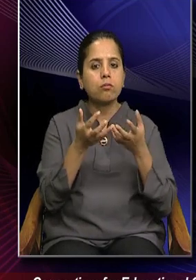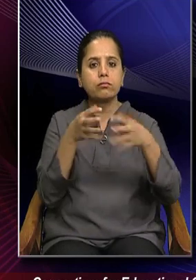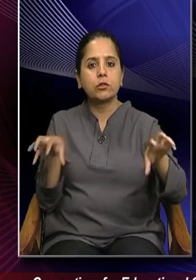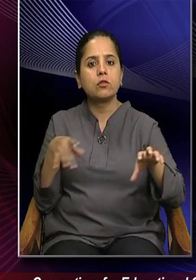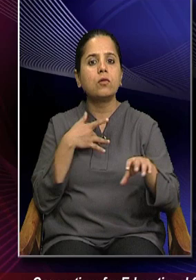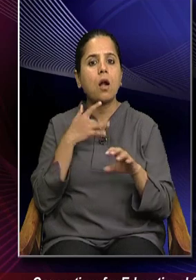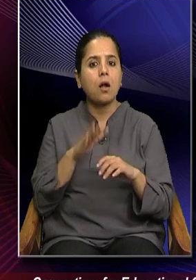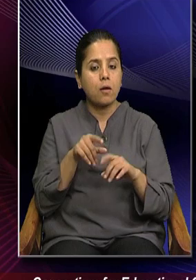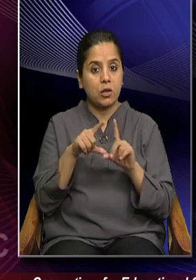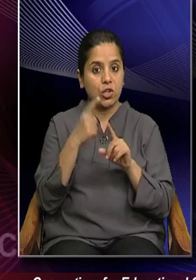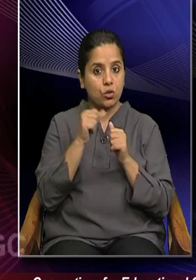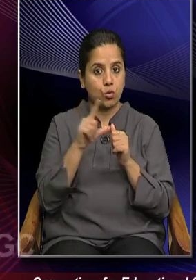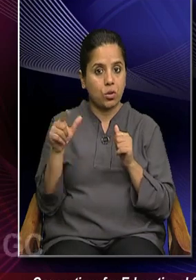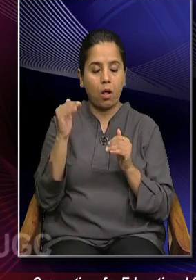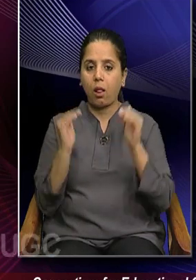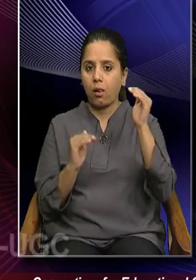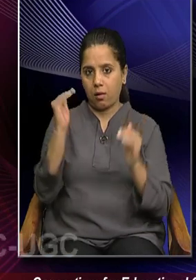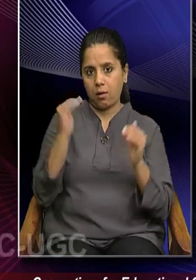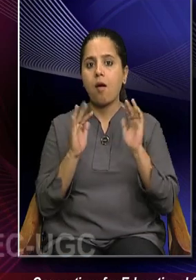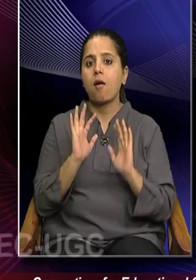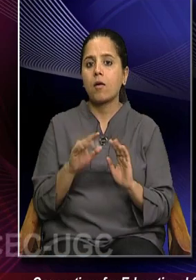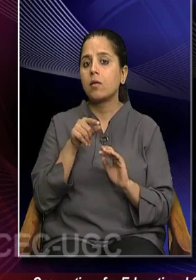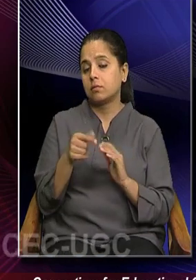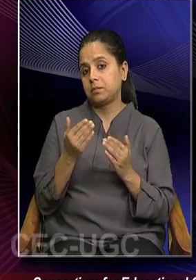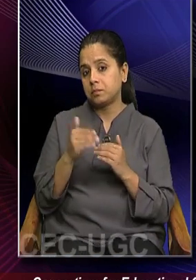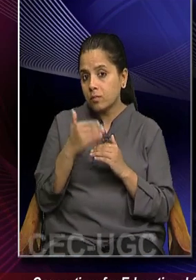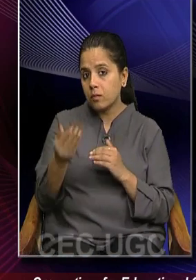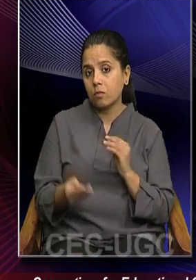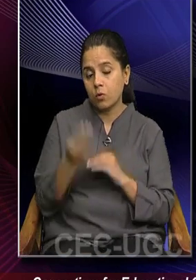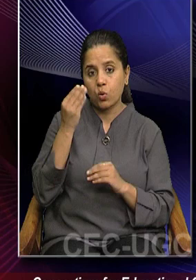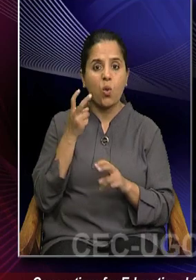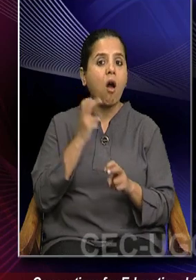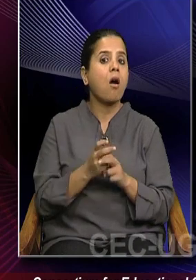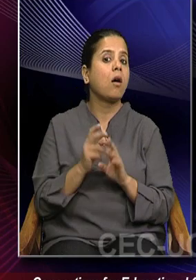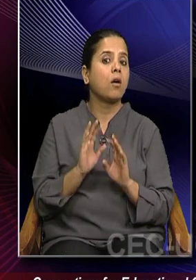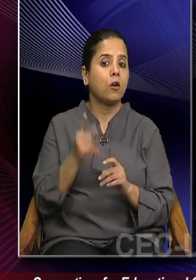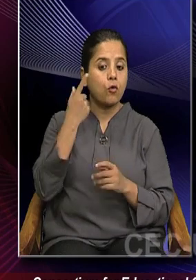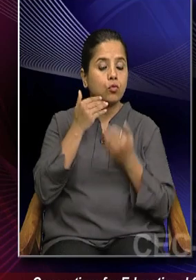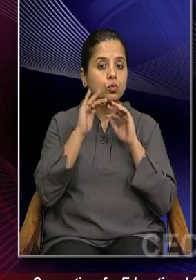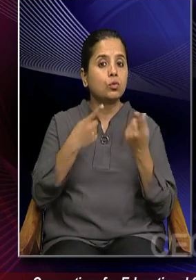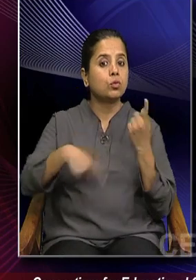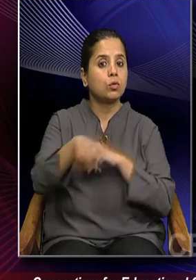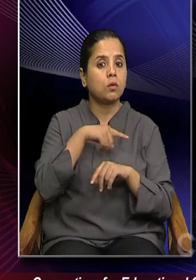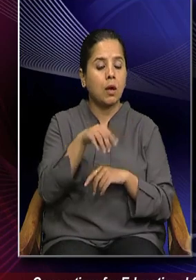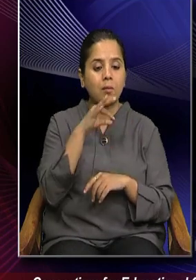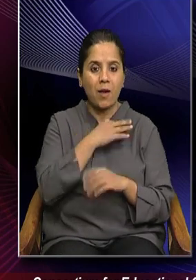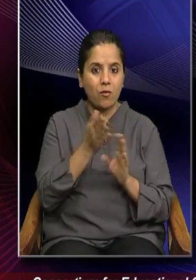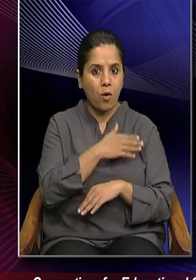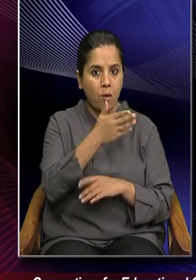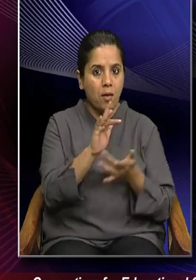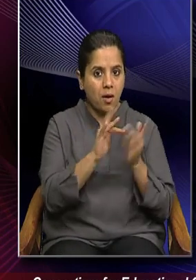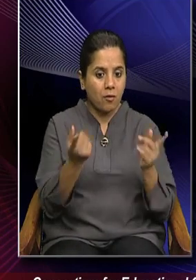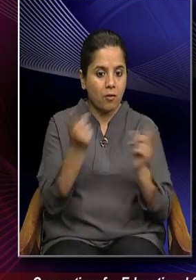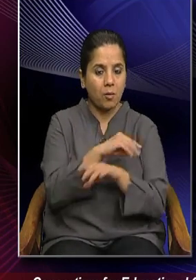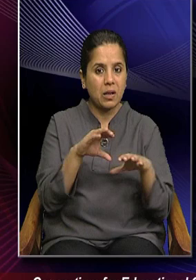is digital inequality which can make it further hard for the students to benefit from the